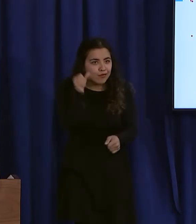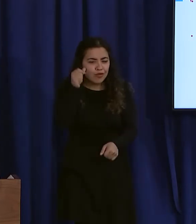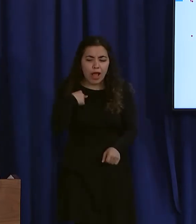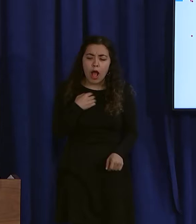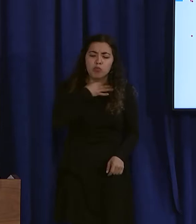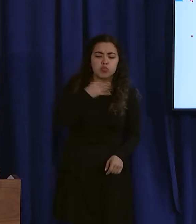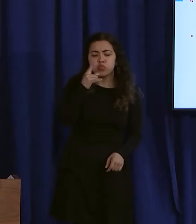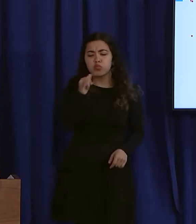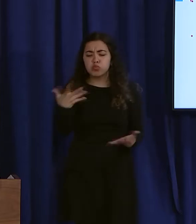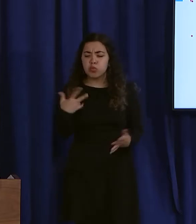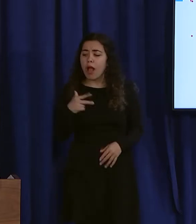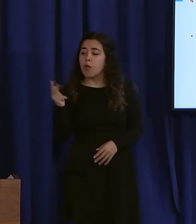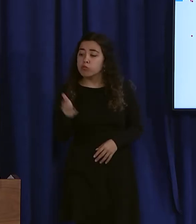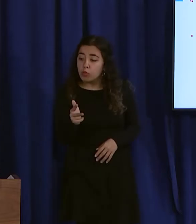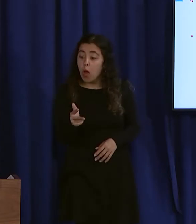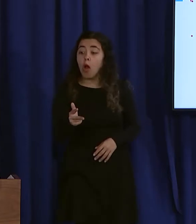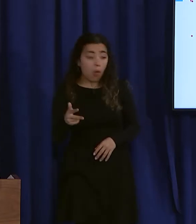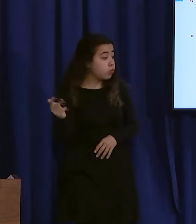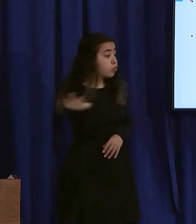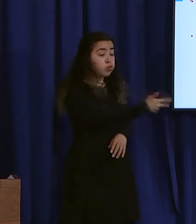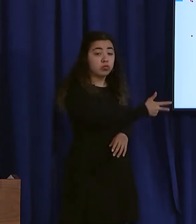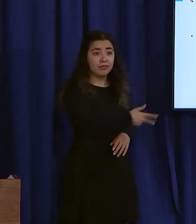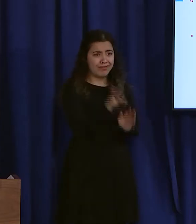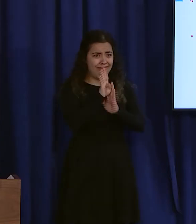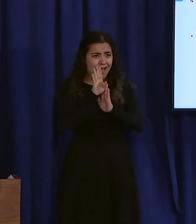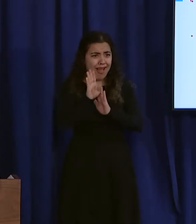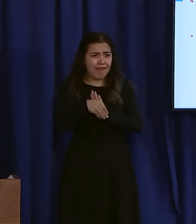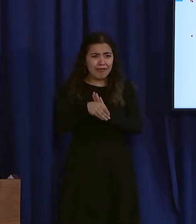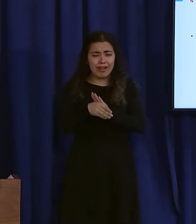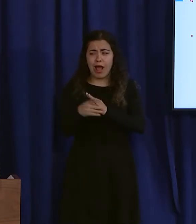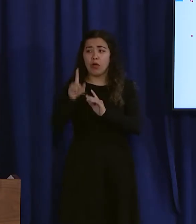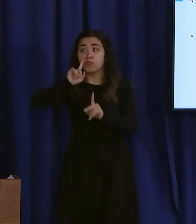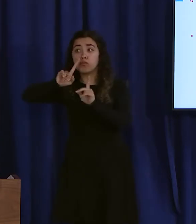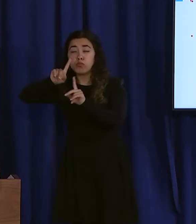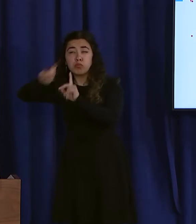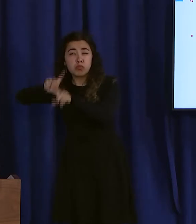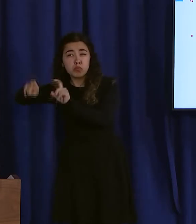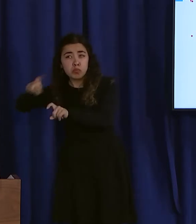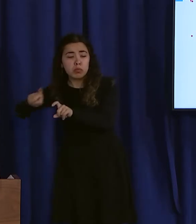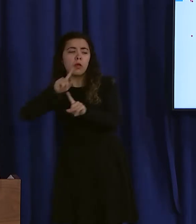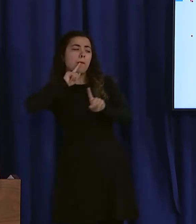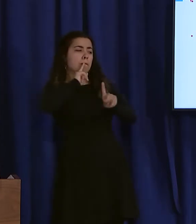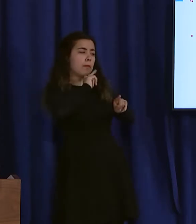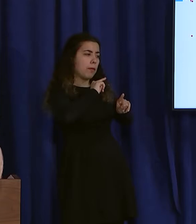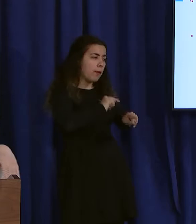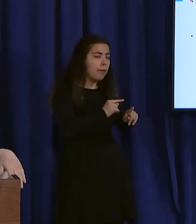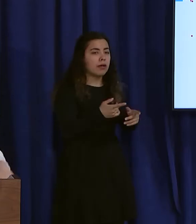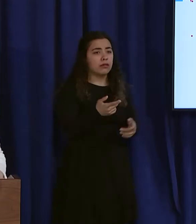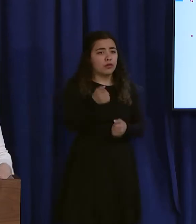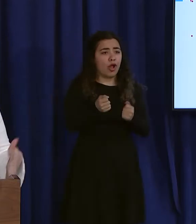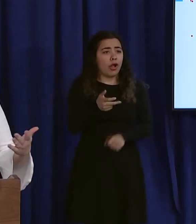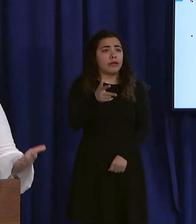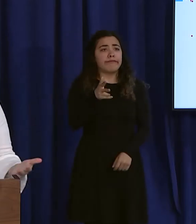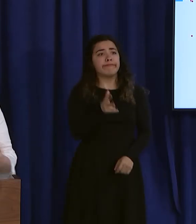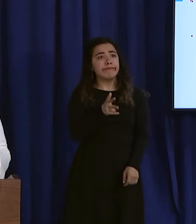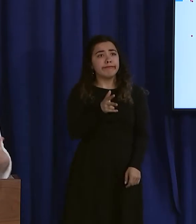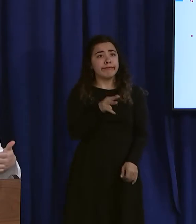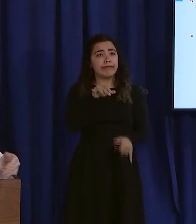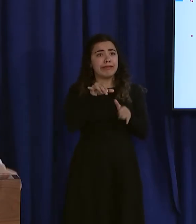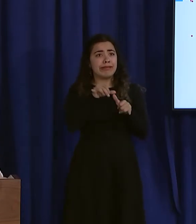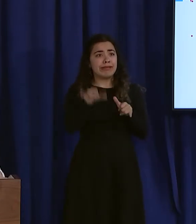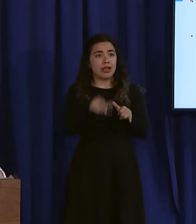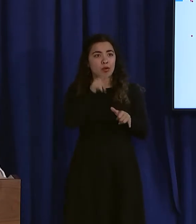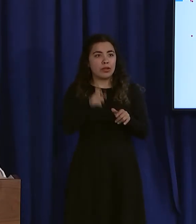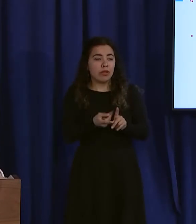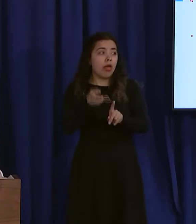within half an hour. People will answer your questions. You don't have to get out of your car. And we've got both Pfizer and Johnson & Johnson available. Again,